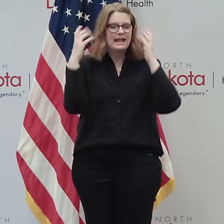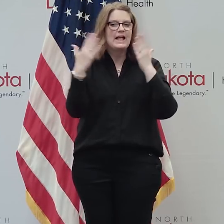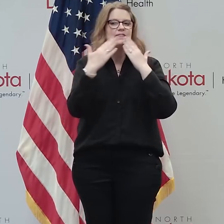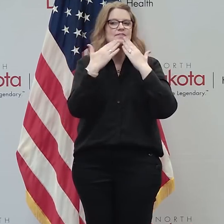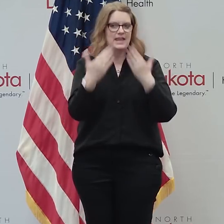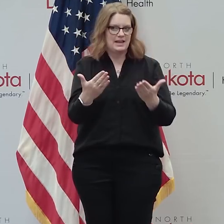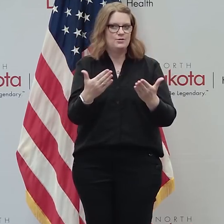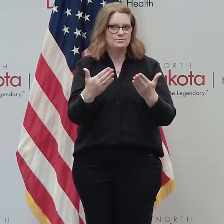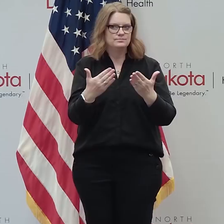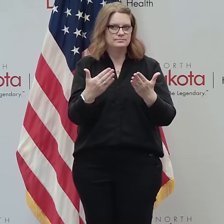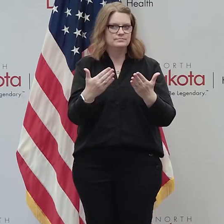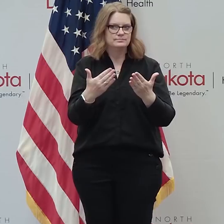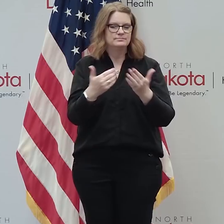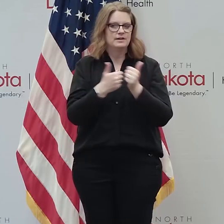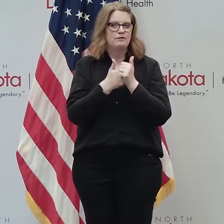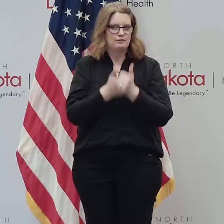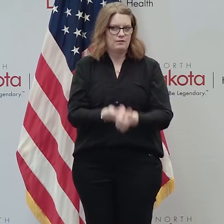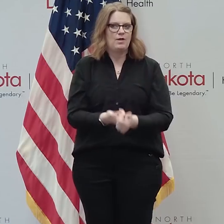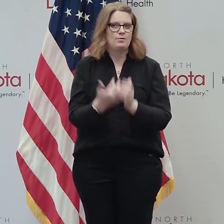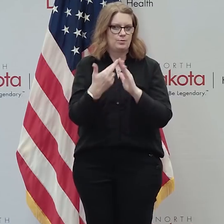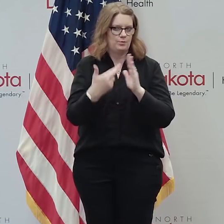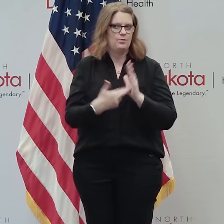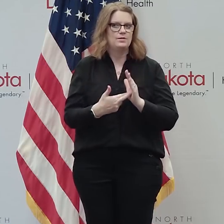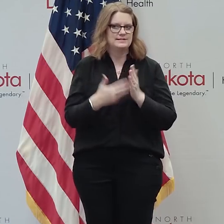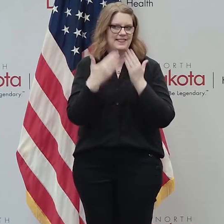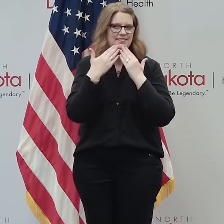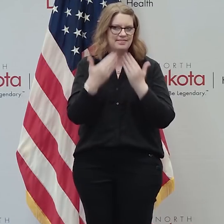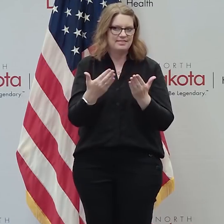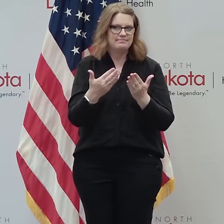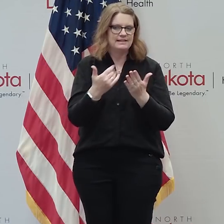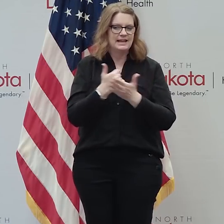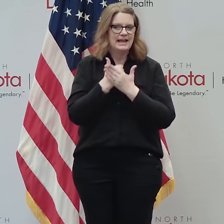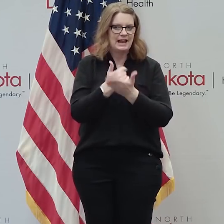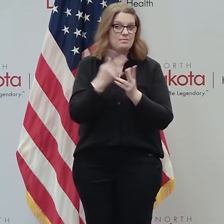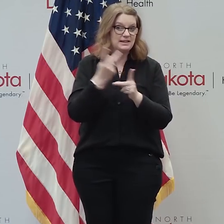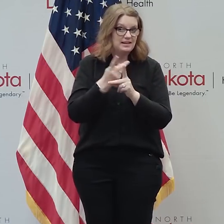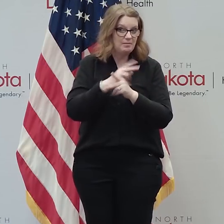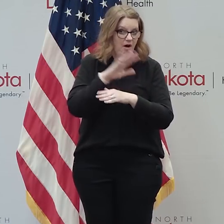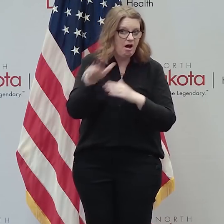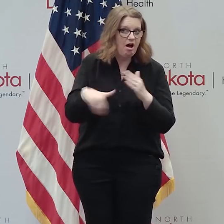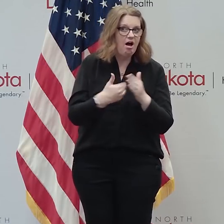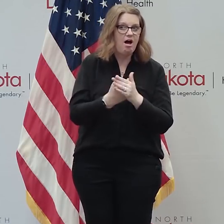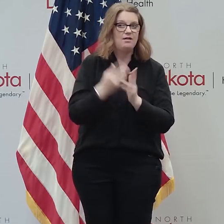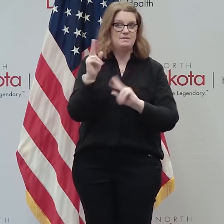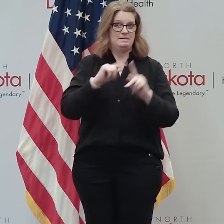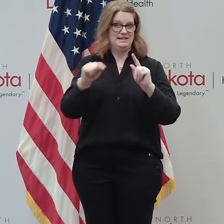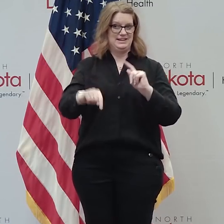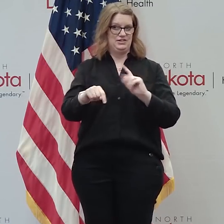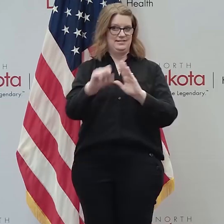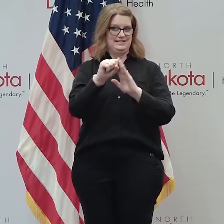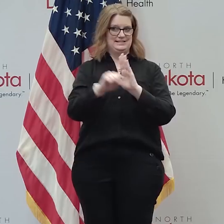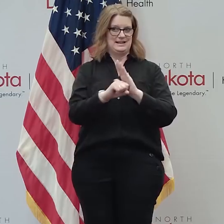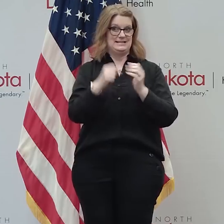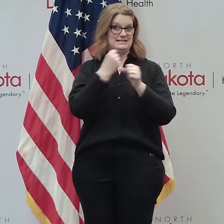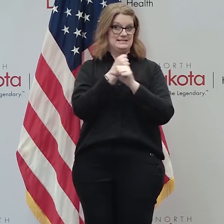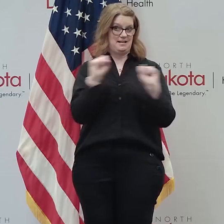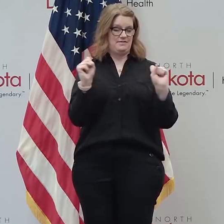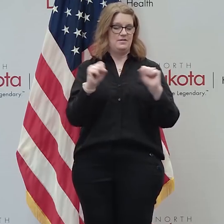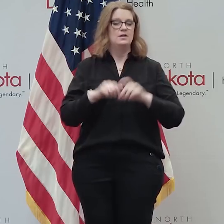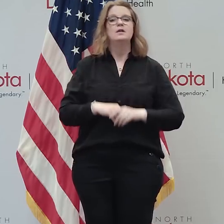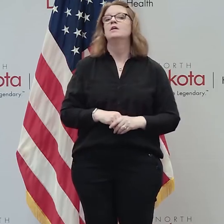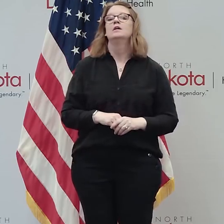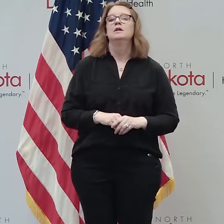for your consideration of and helping keep all North Dakotans safe. And